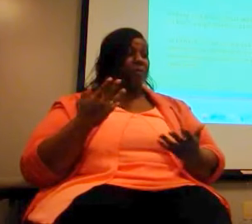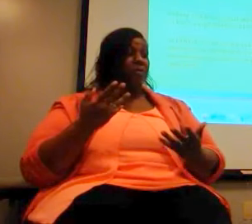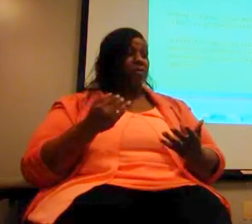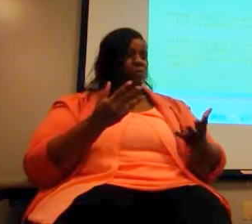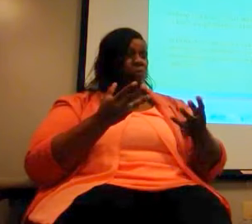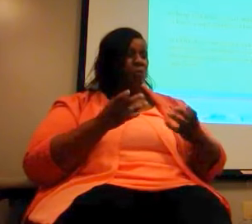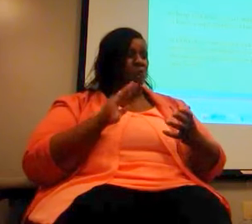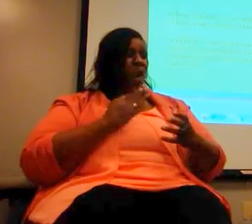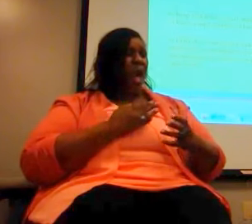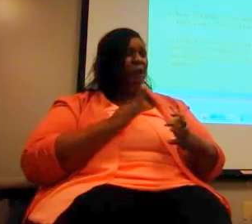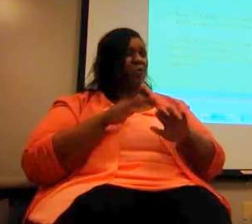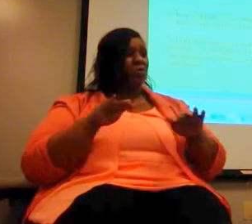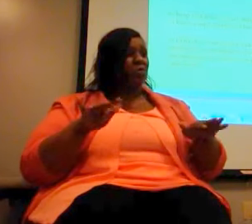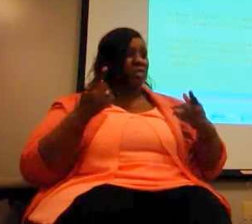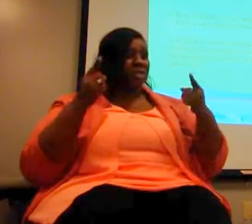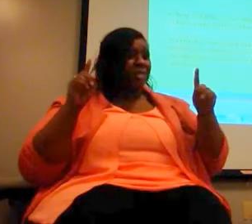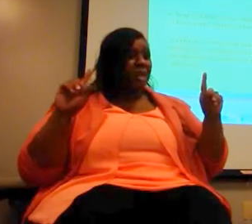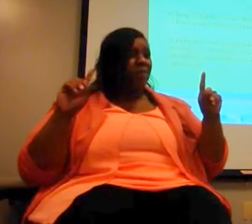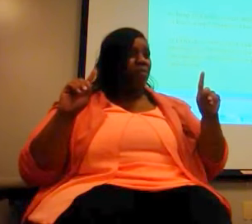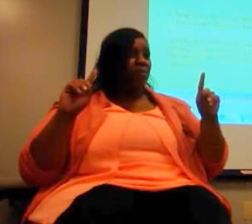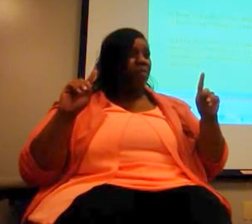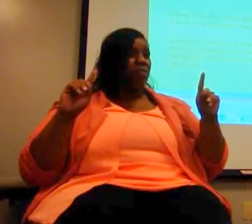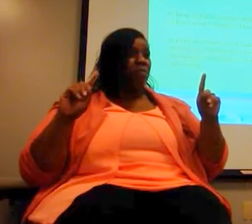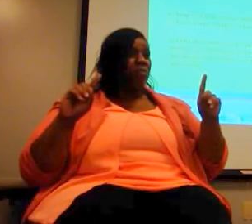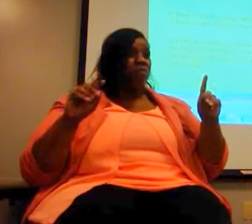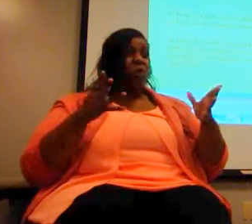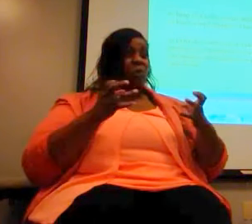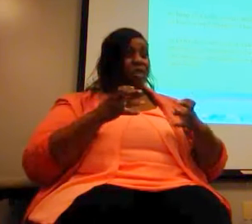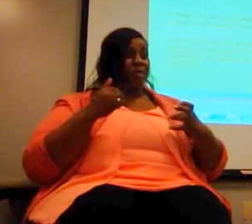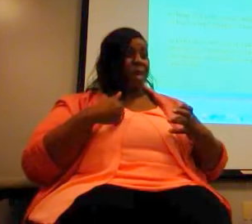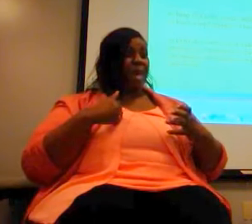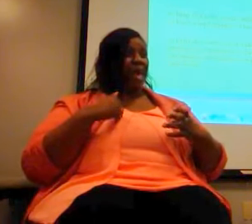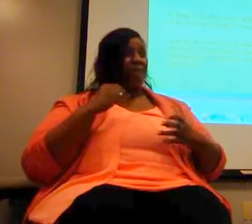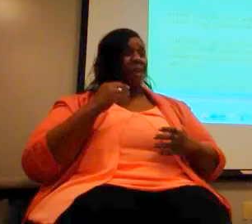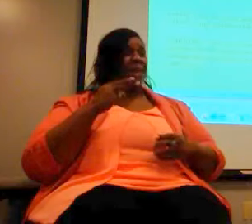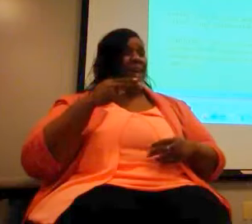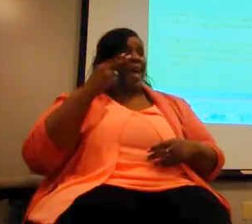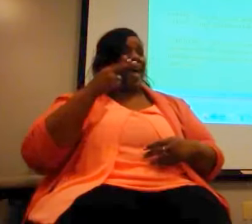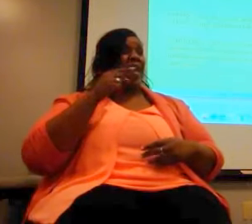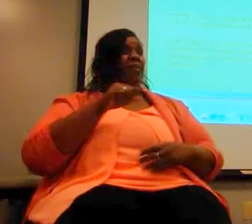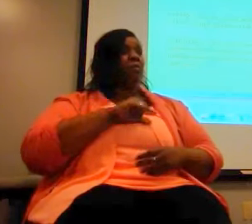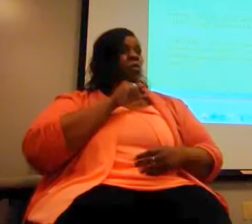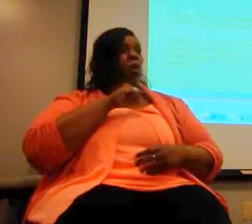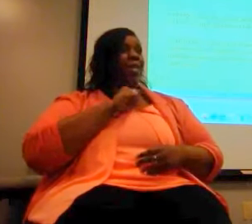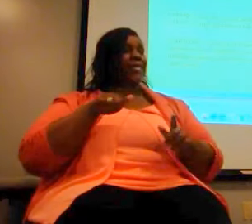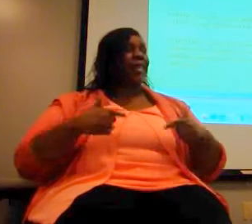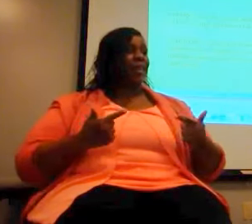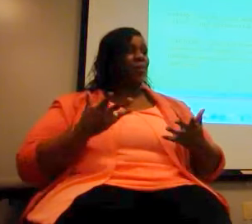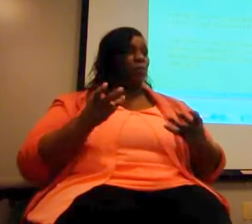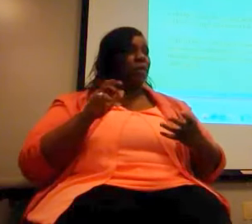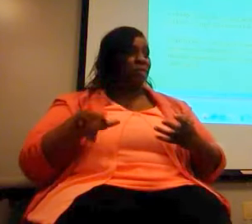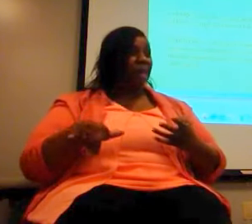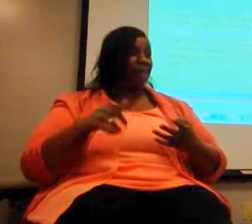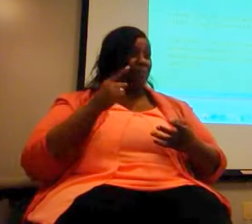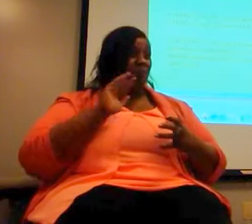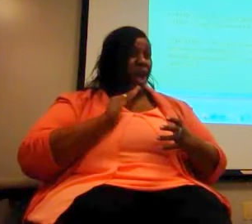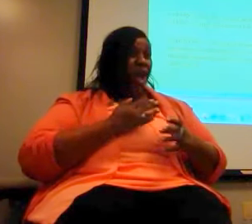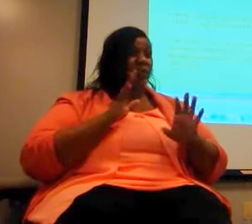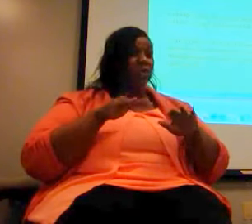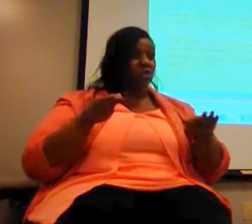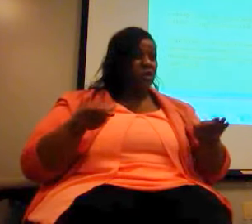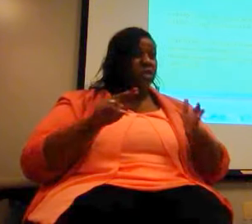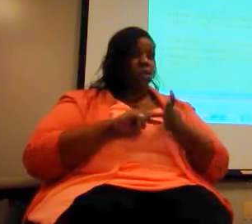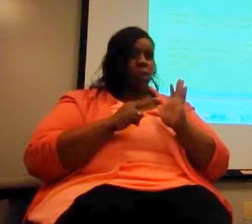our children to be successful. We all want our children to have a high quality of life. So doing these things, teaching